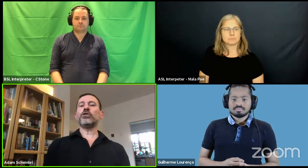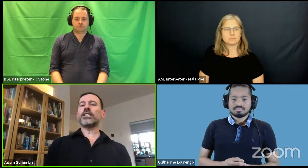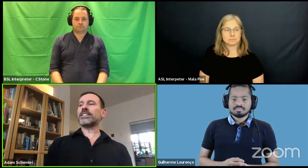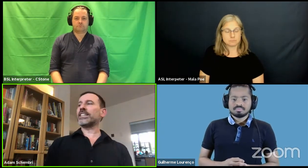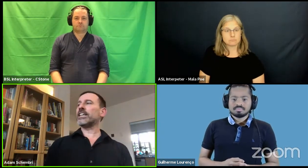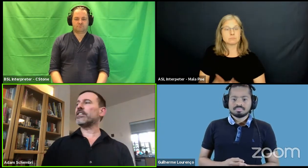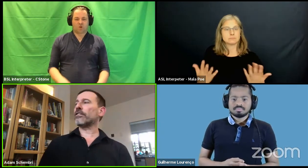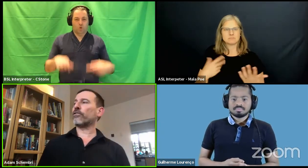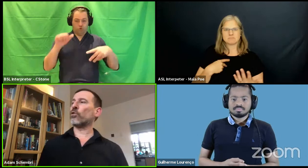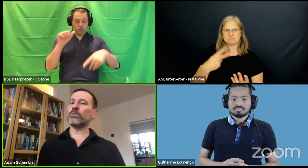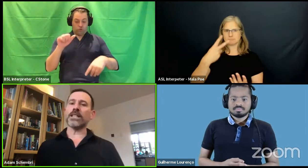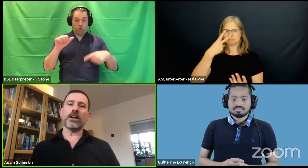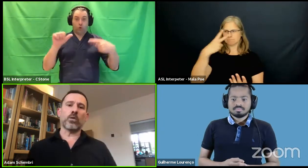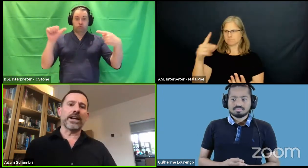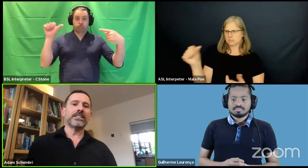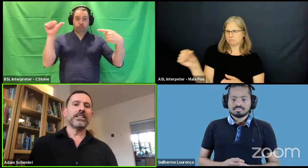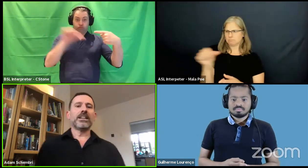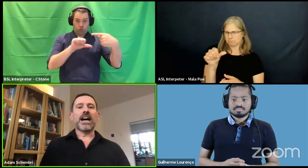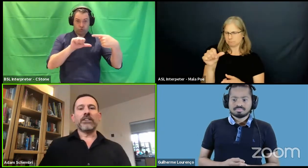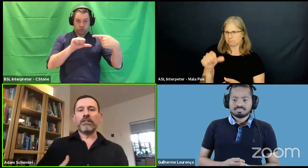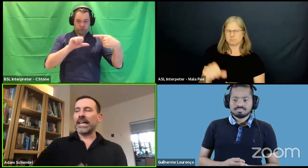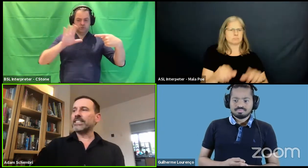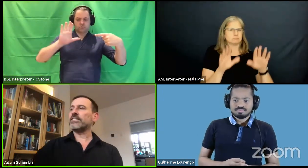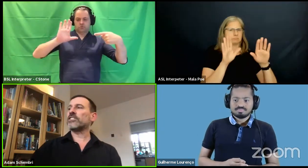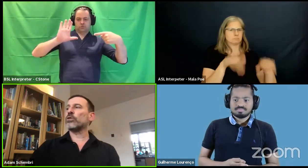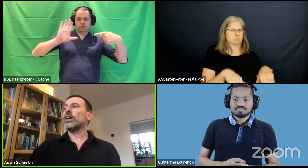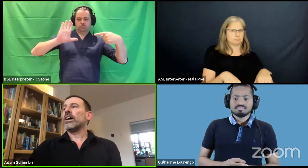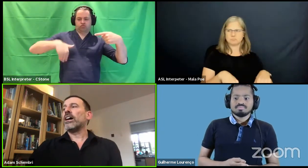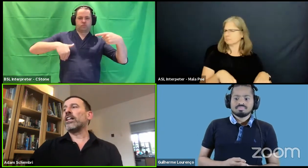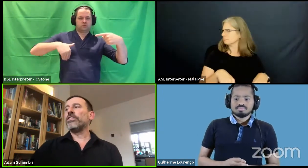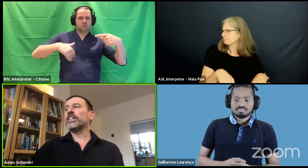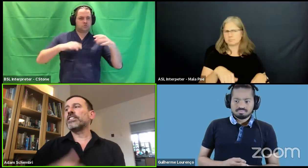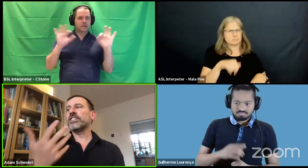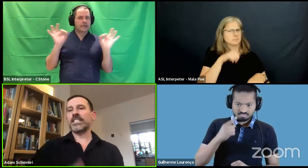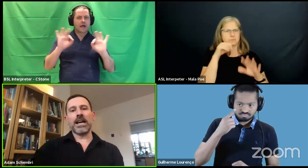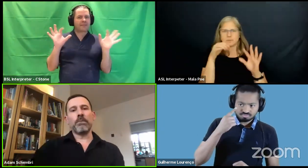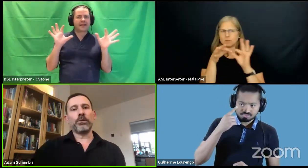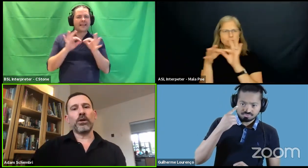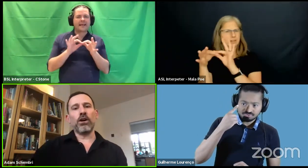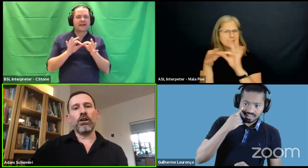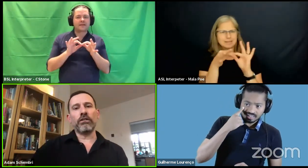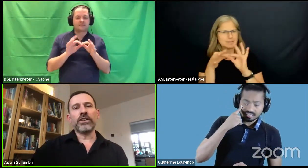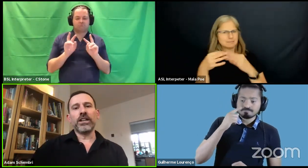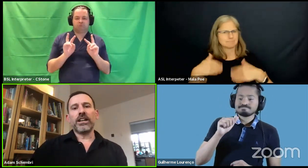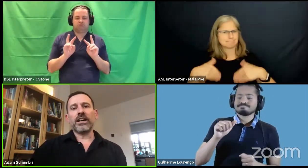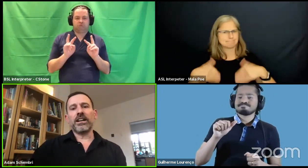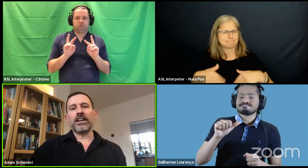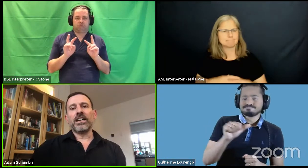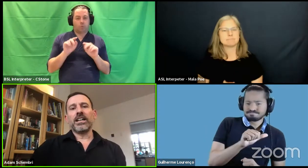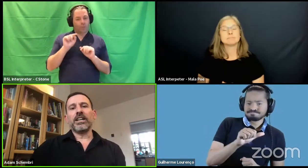Okay, so you can see that the forms are quite unrelated. So this is an example of